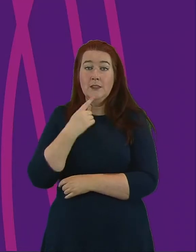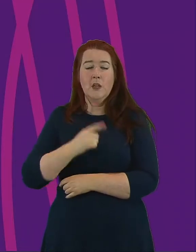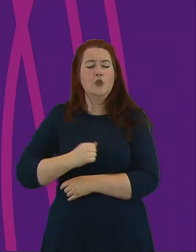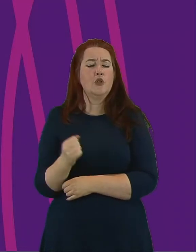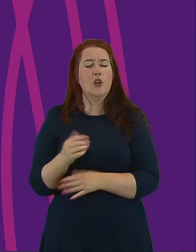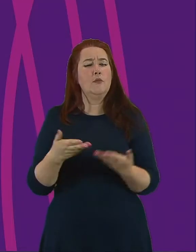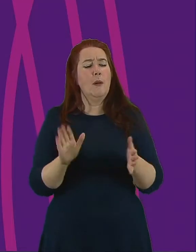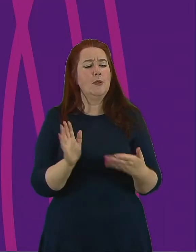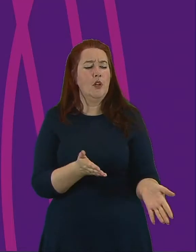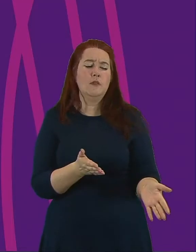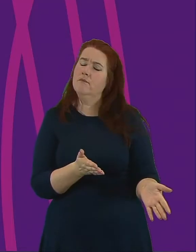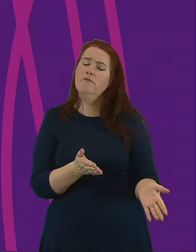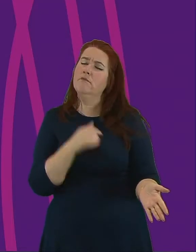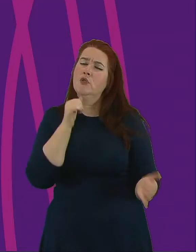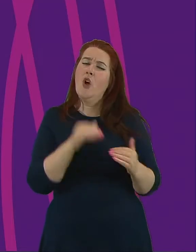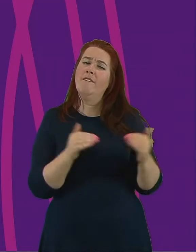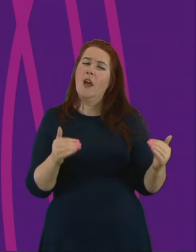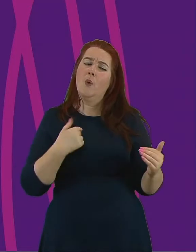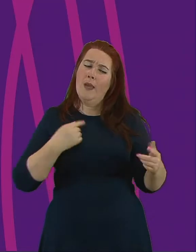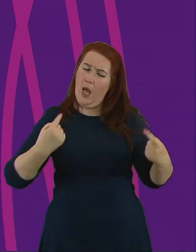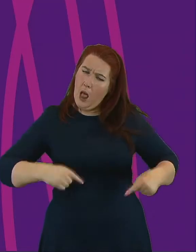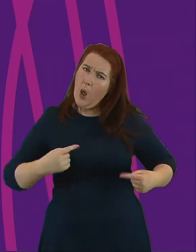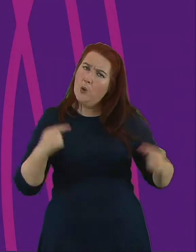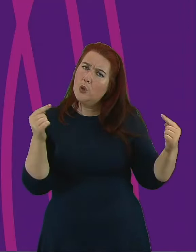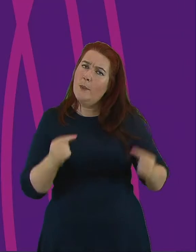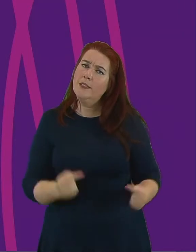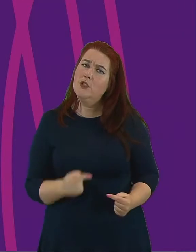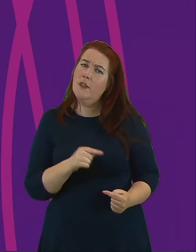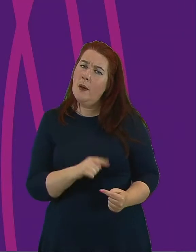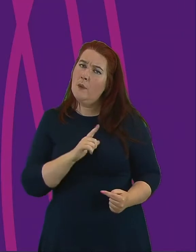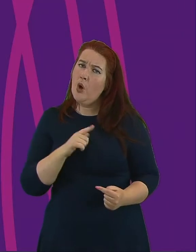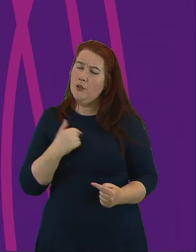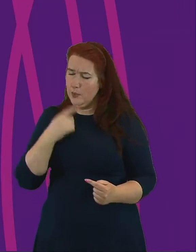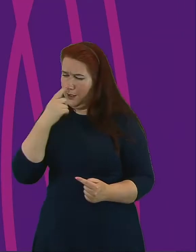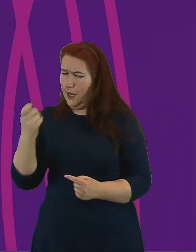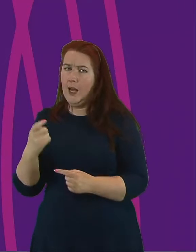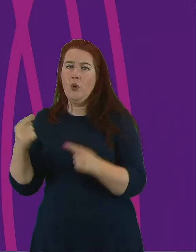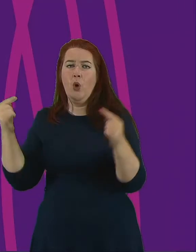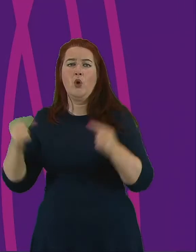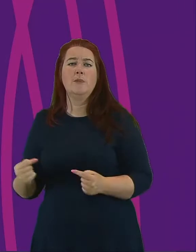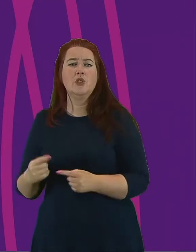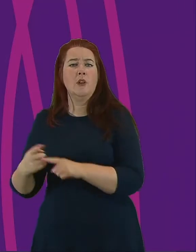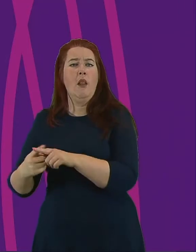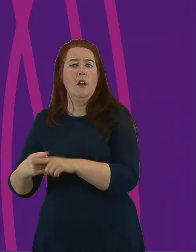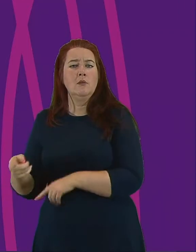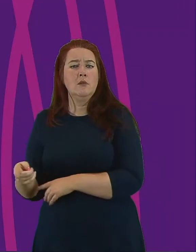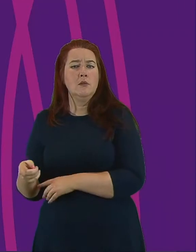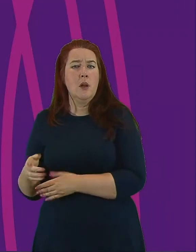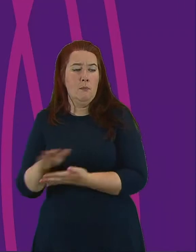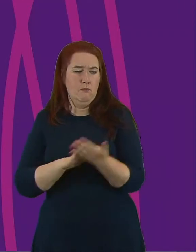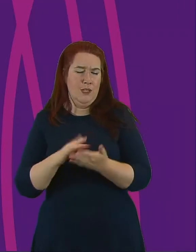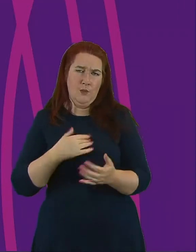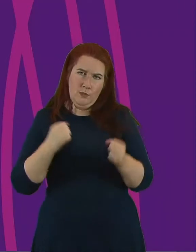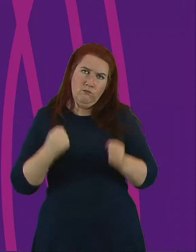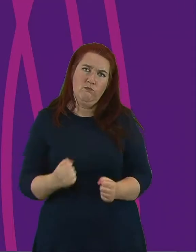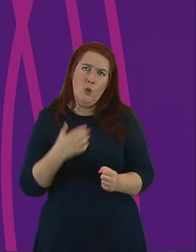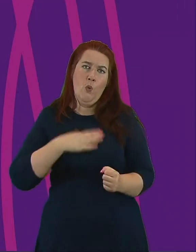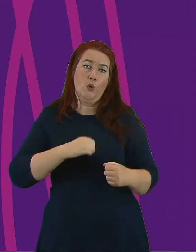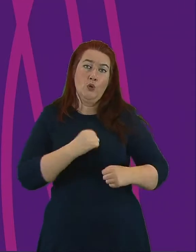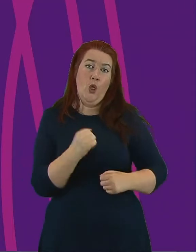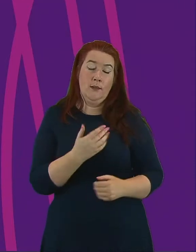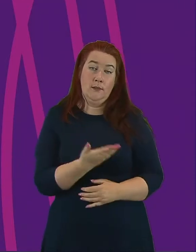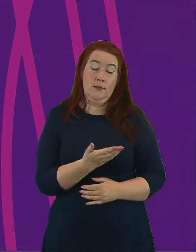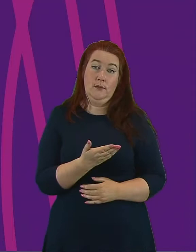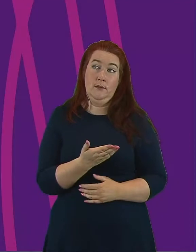not fair. We are allowed to compete for these because we're allowed to compete for them south of the border, and therefore we will insist upon that in Scotland. So